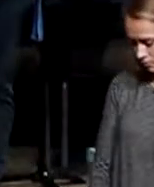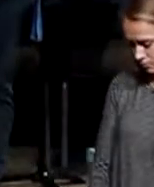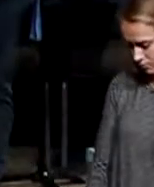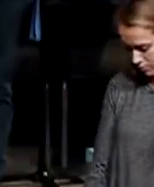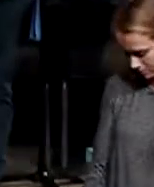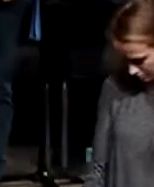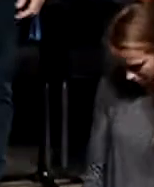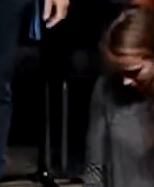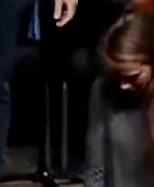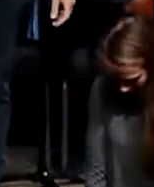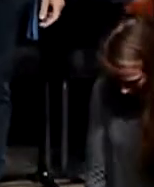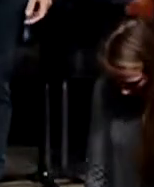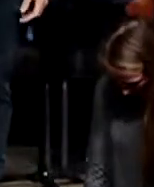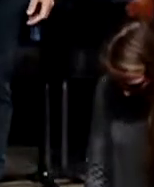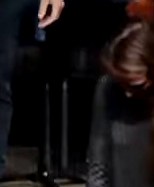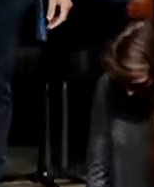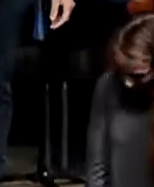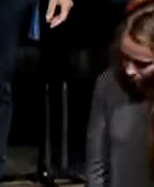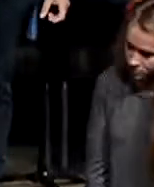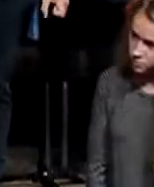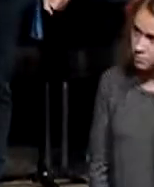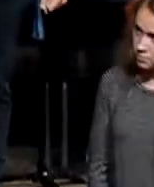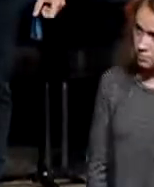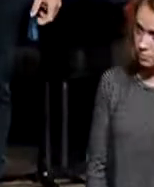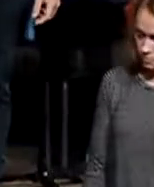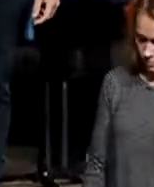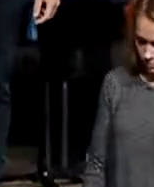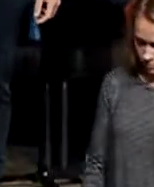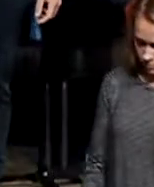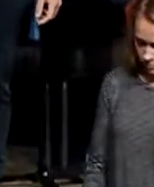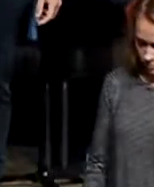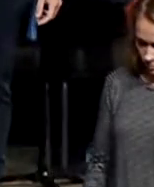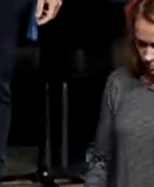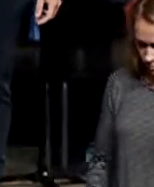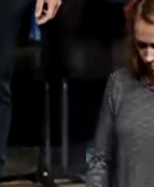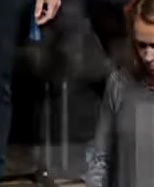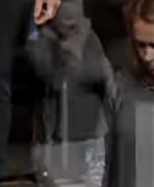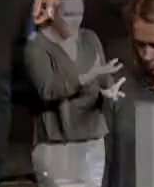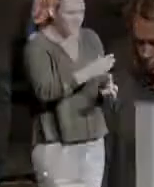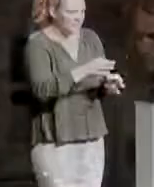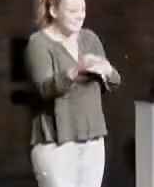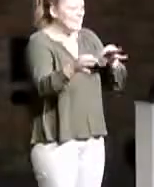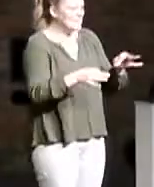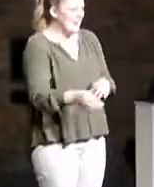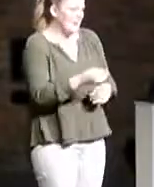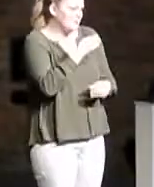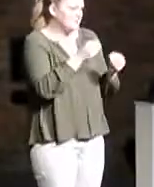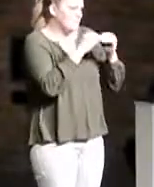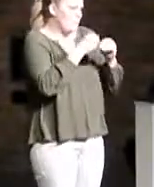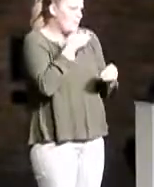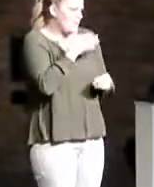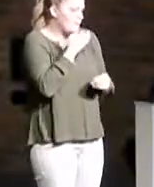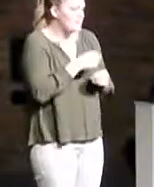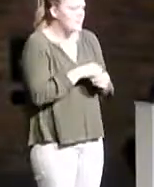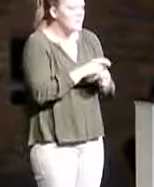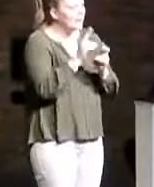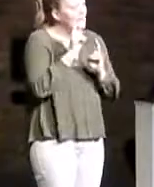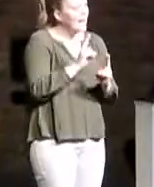an activity coming this Saturday that isn't on the app that I just want to highlight. Some more details will be coming. In honor